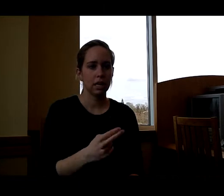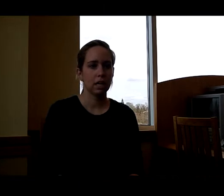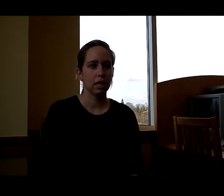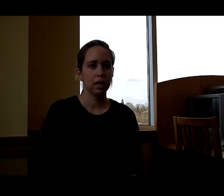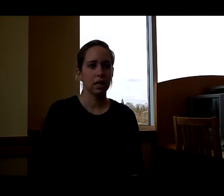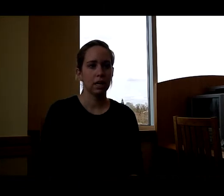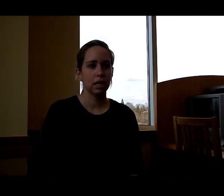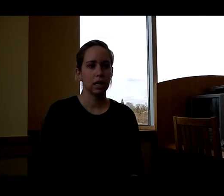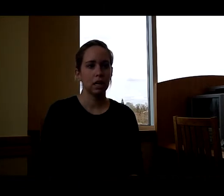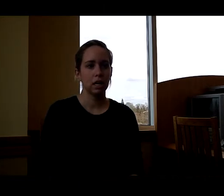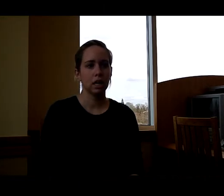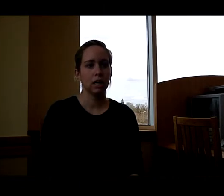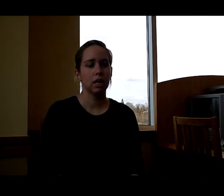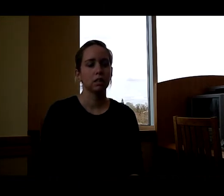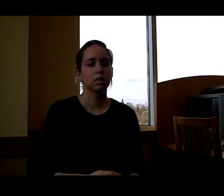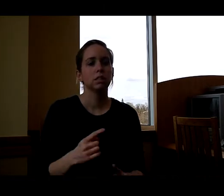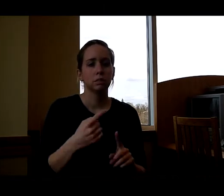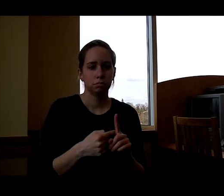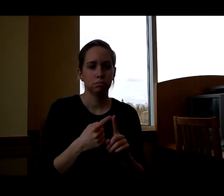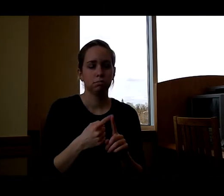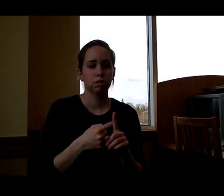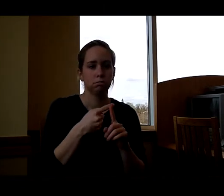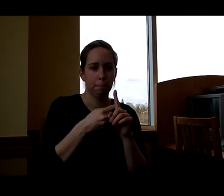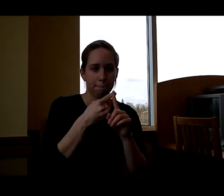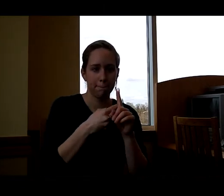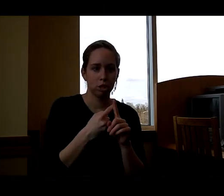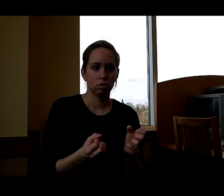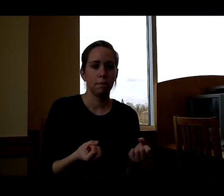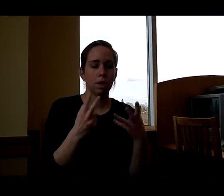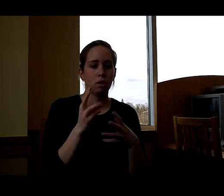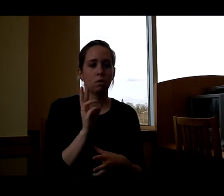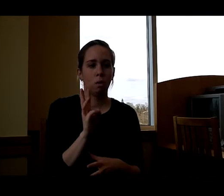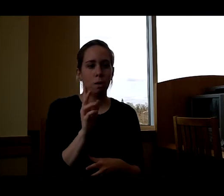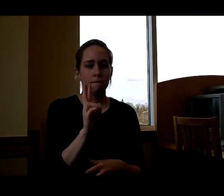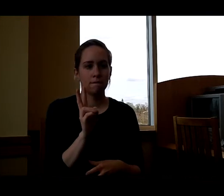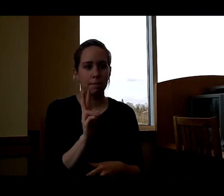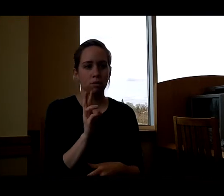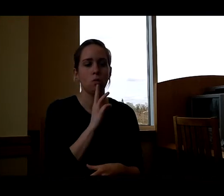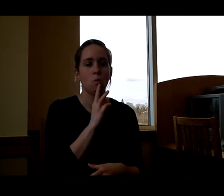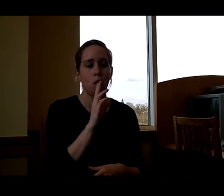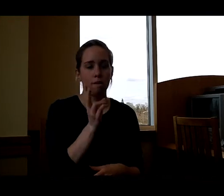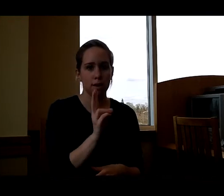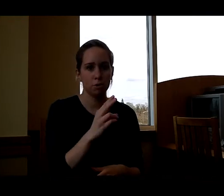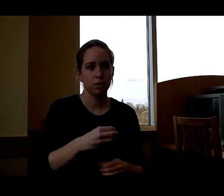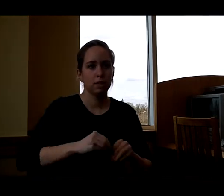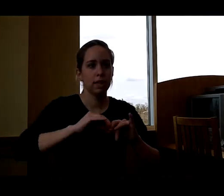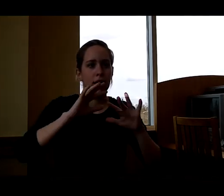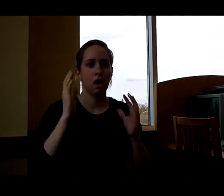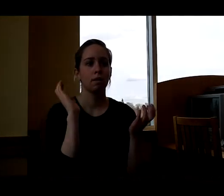The measure of the amount of water vapor actually in the air compared with the maximum amount that the air